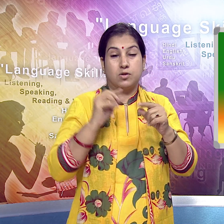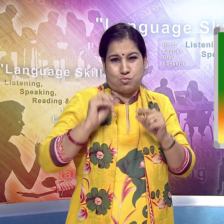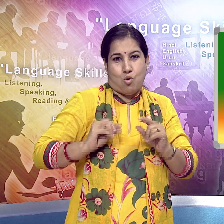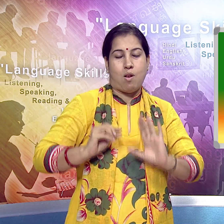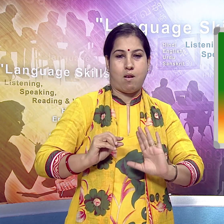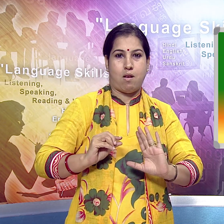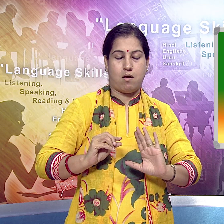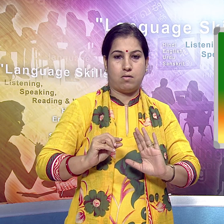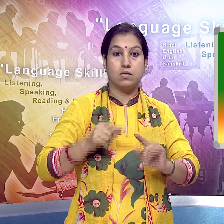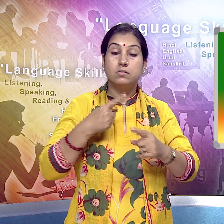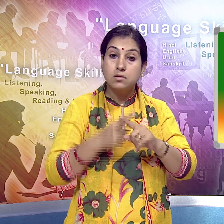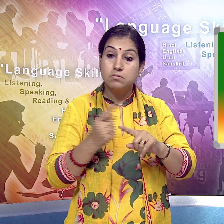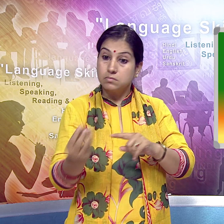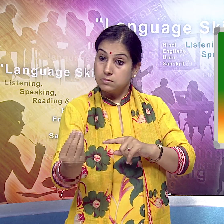and it has to be eaten from the sources.